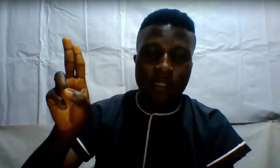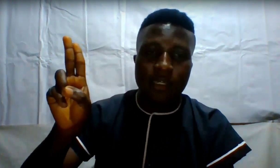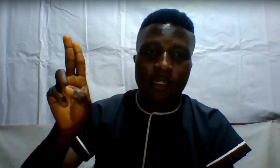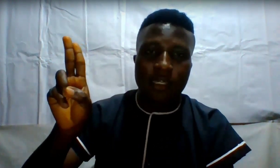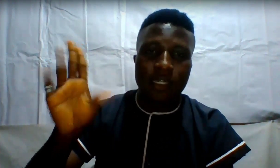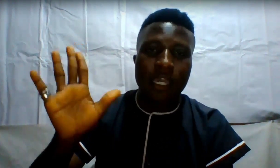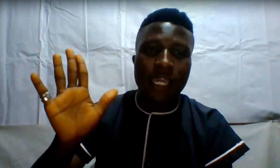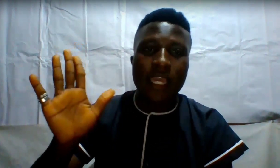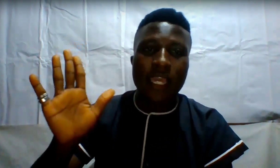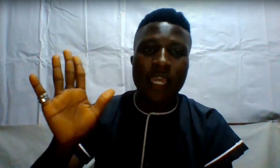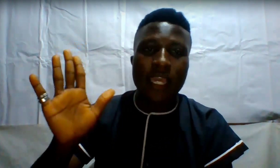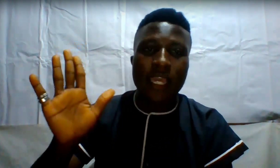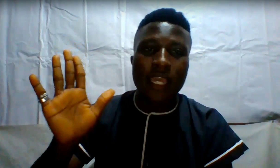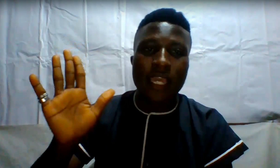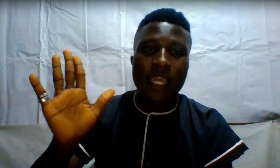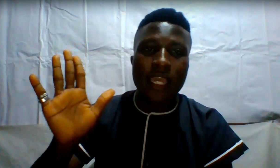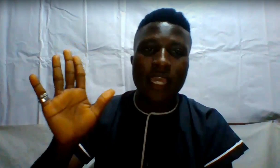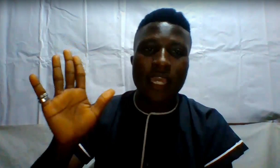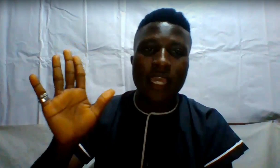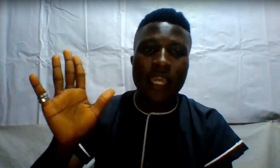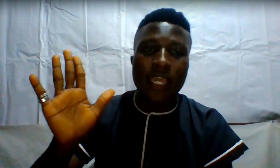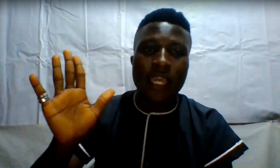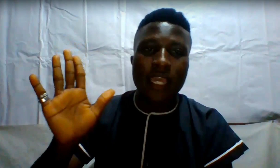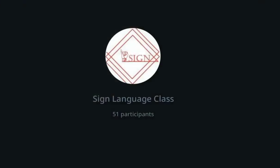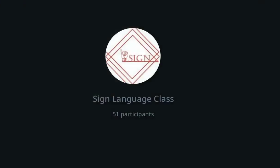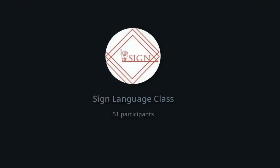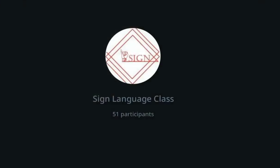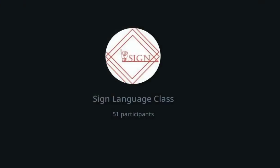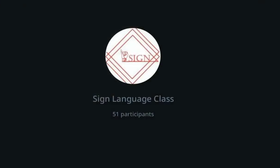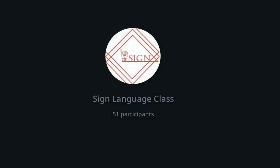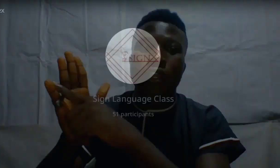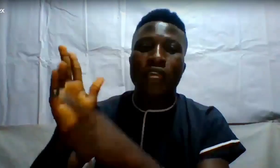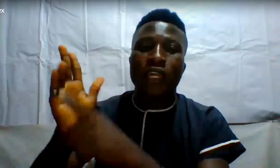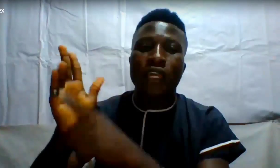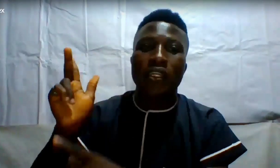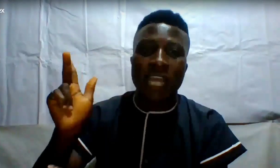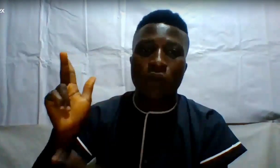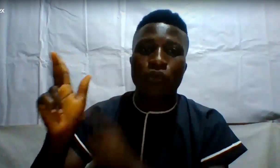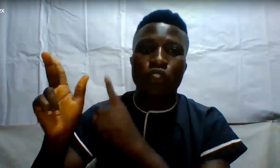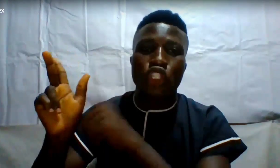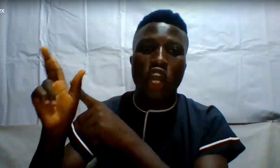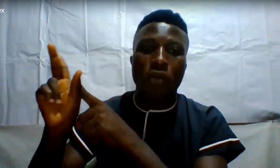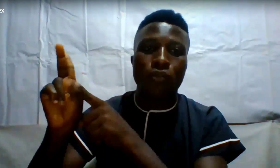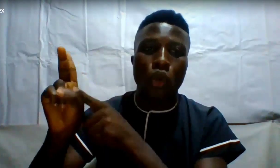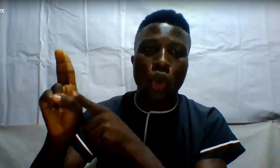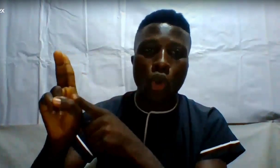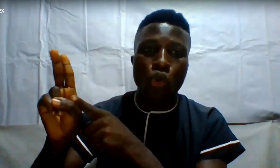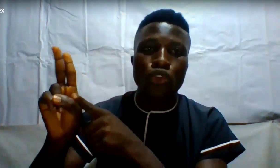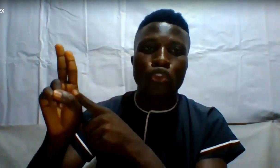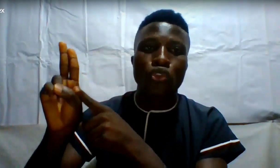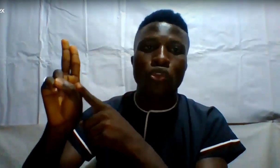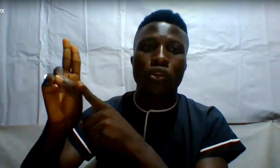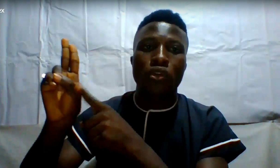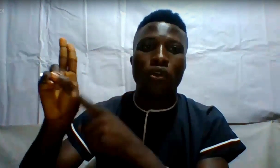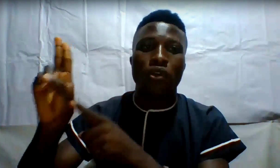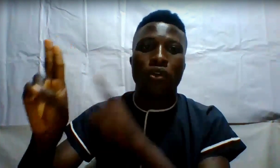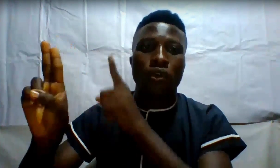little finger, ring finger down, thumb hold, index, middle, stand